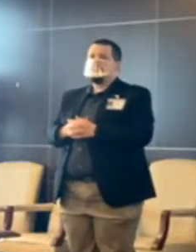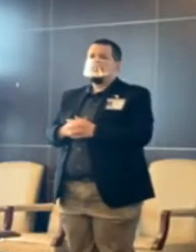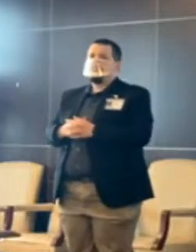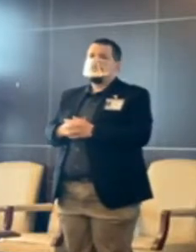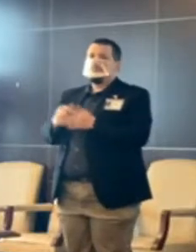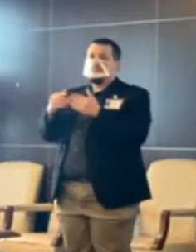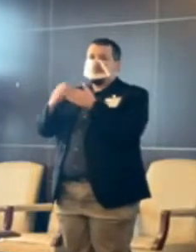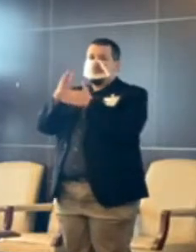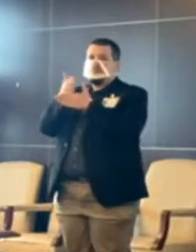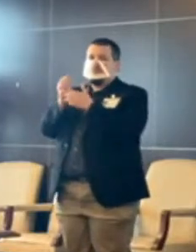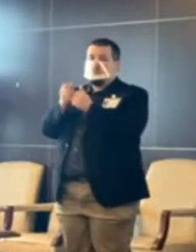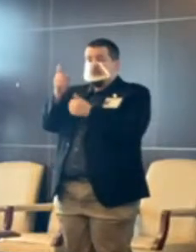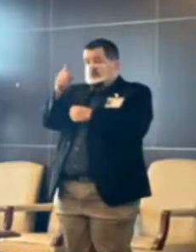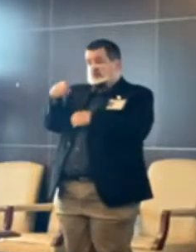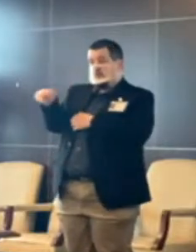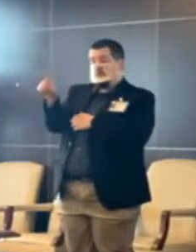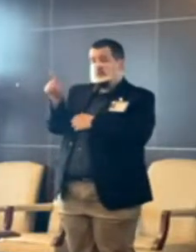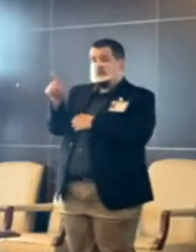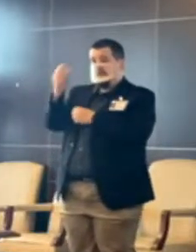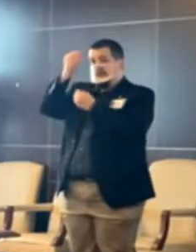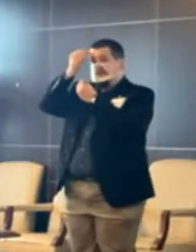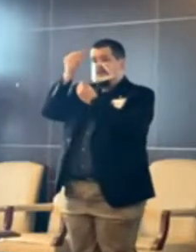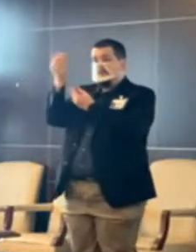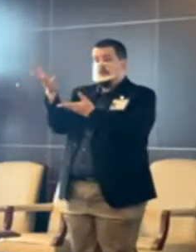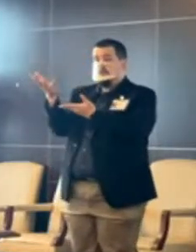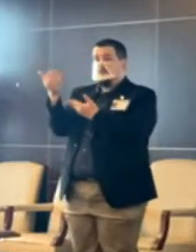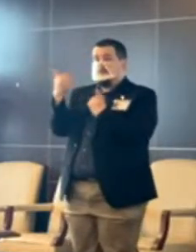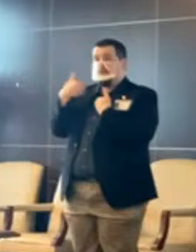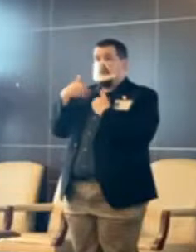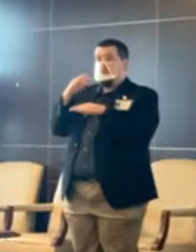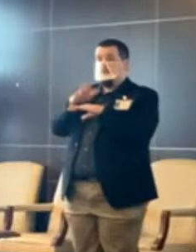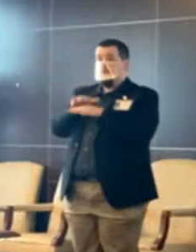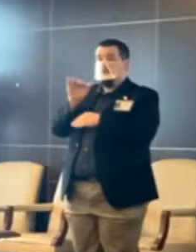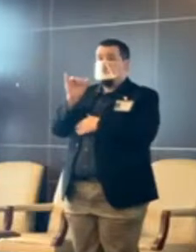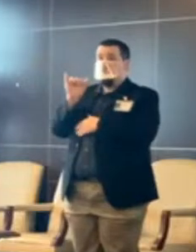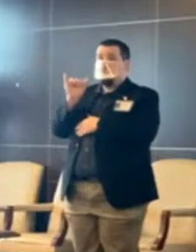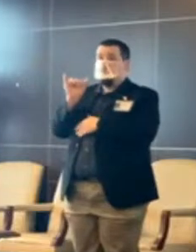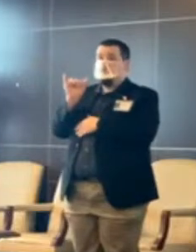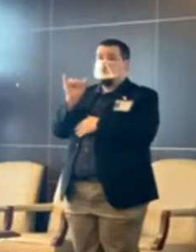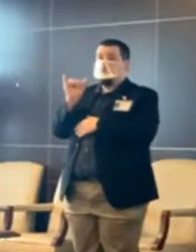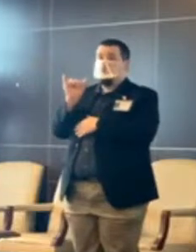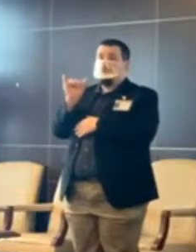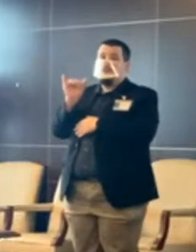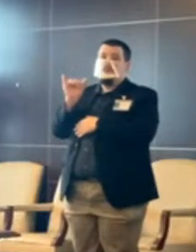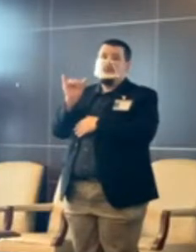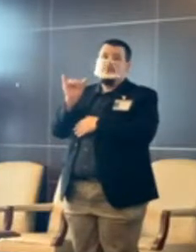So let me go ahead and share with you the information we have on the